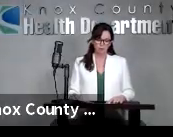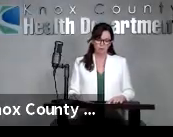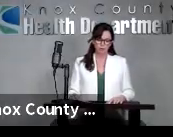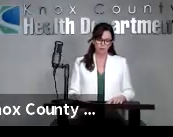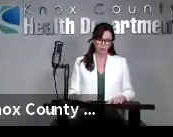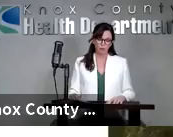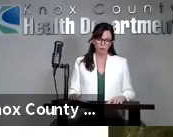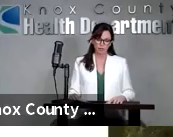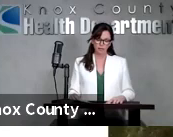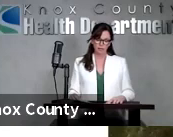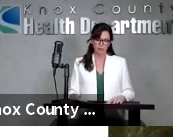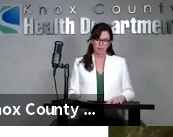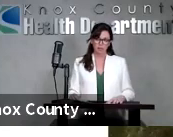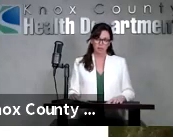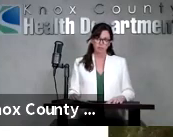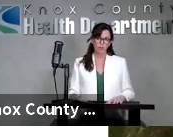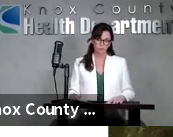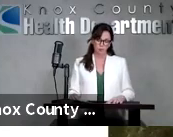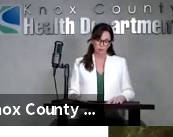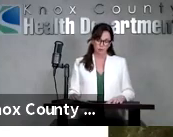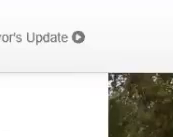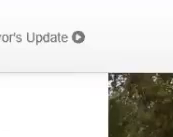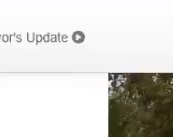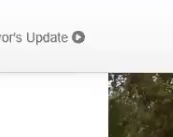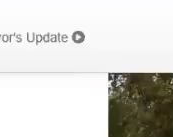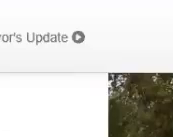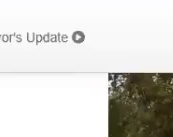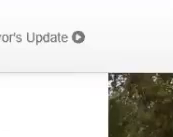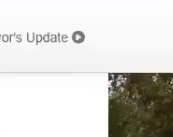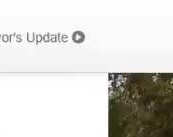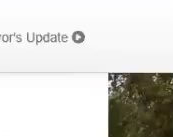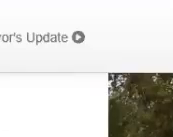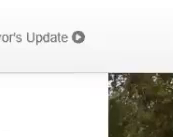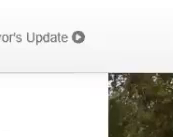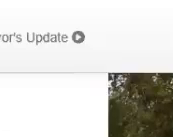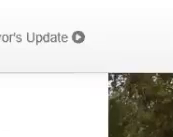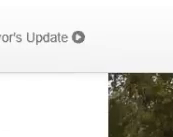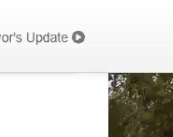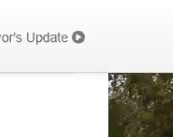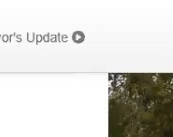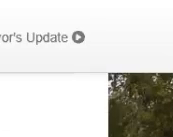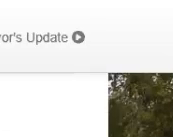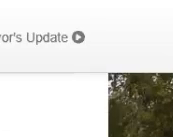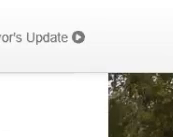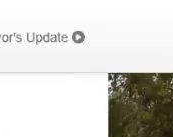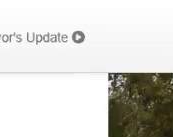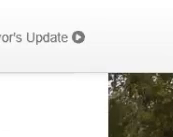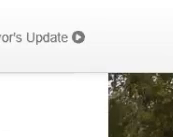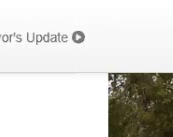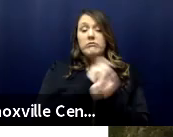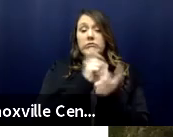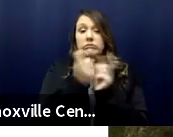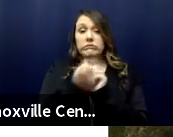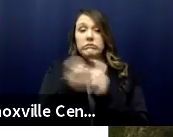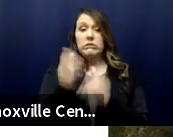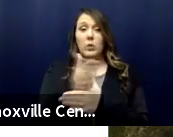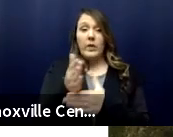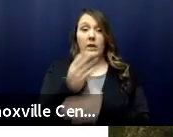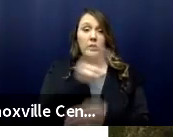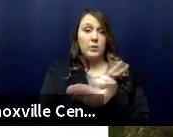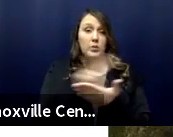of our benchmarks, what we want to see is no 3-day statistically significant shifts within a 2-week time